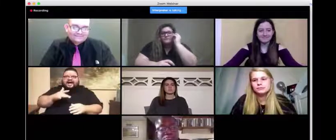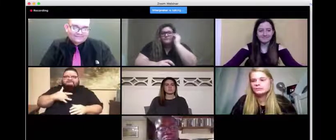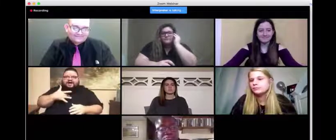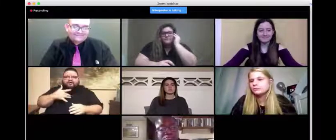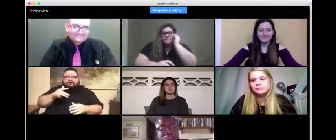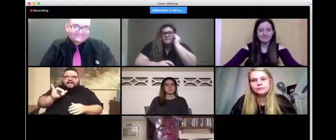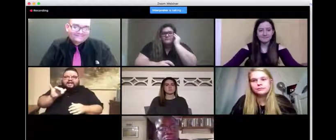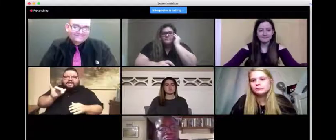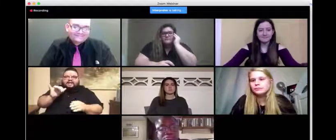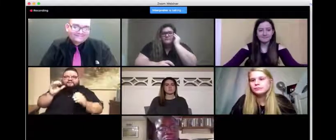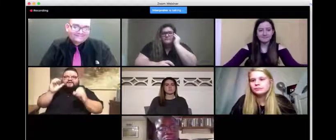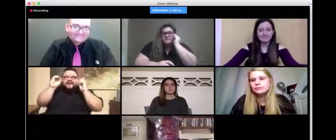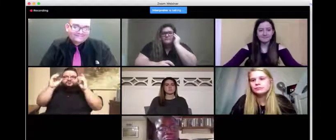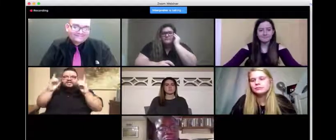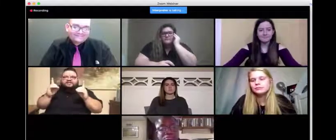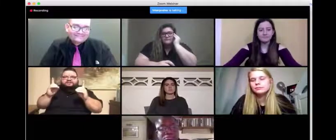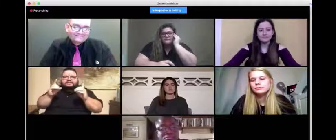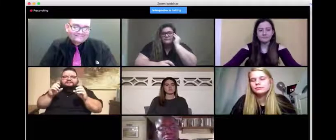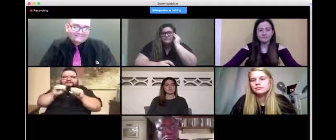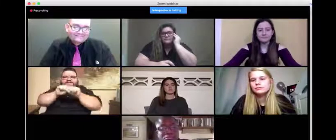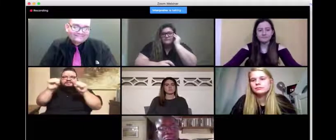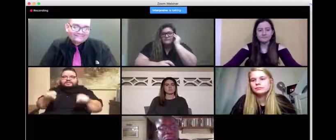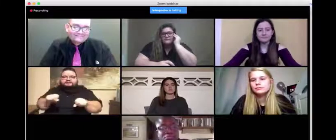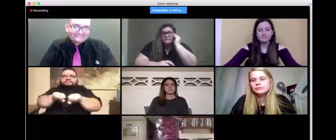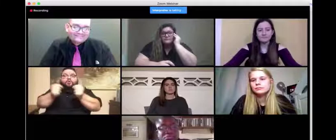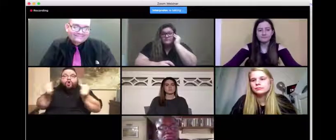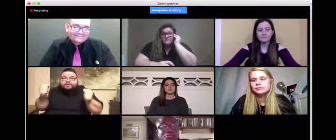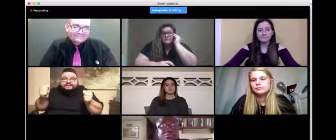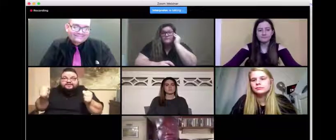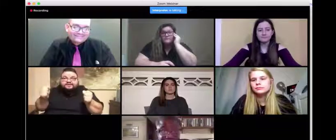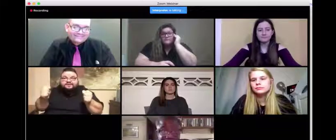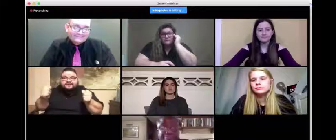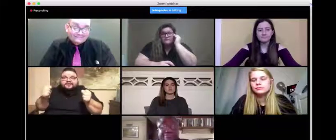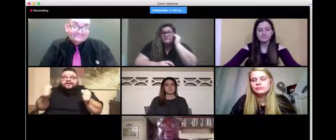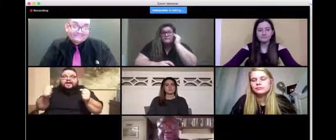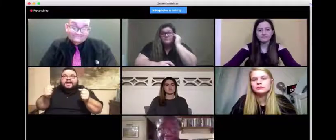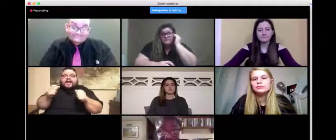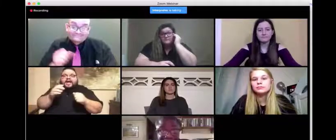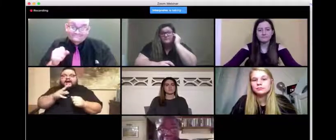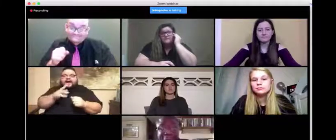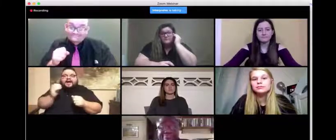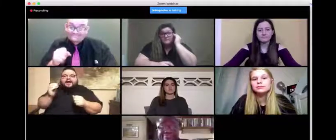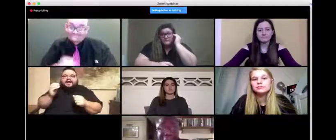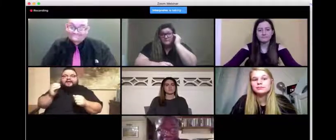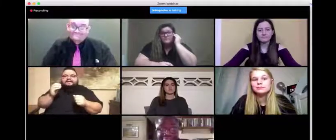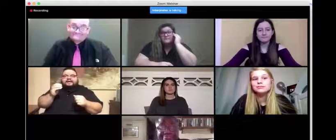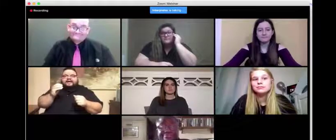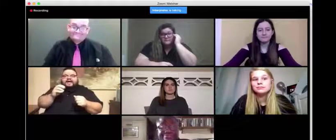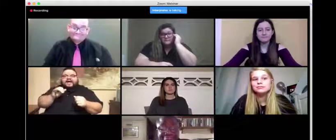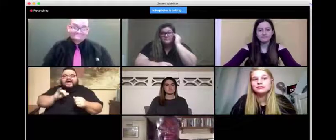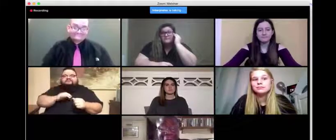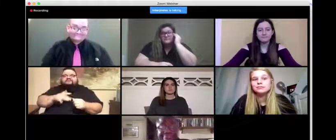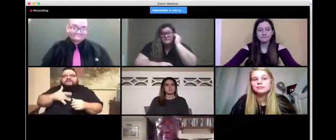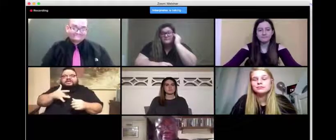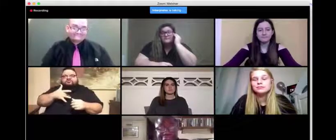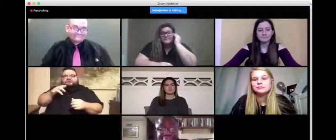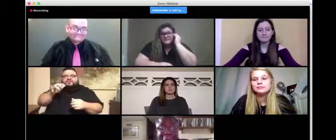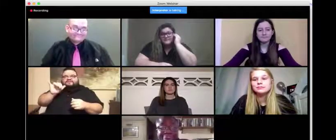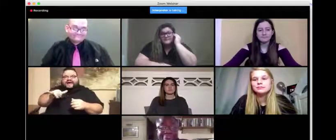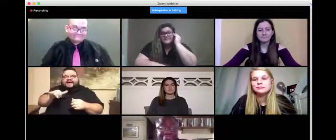broken, people aren't Yes. aware of these things. And I feel that all schools in America